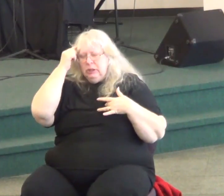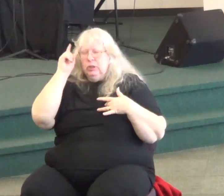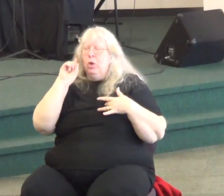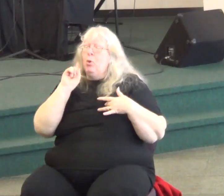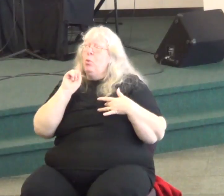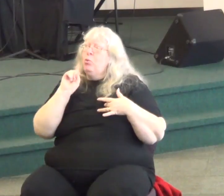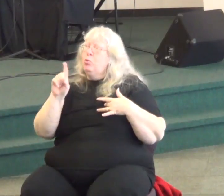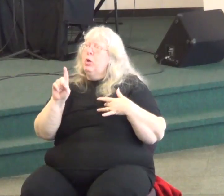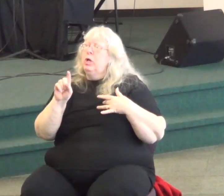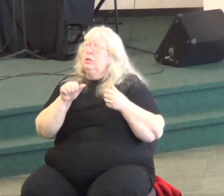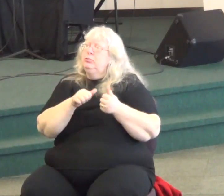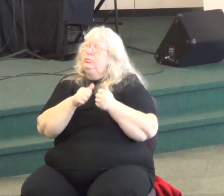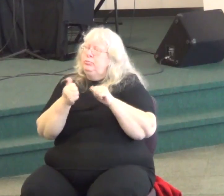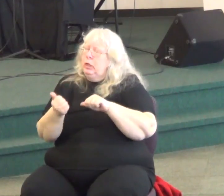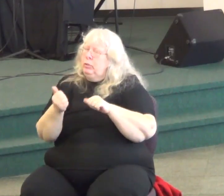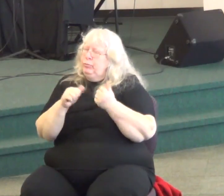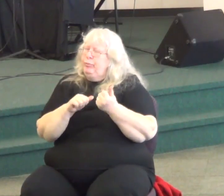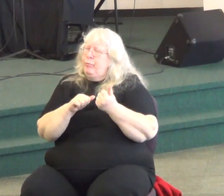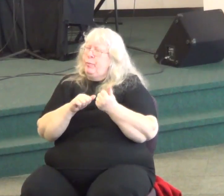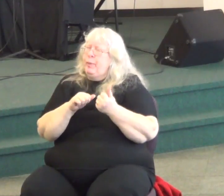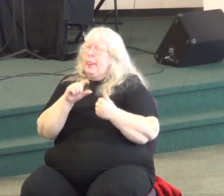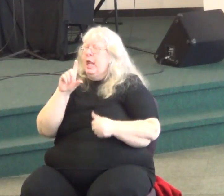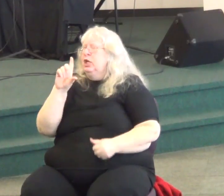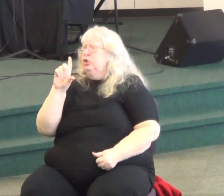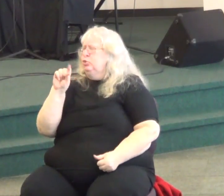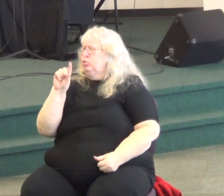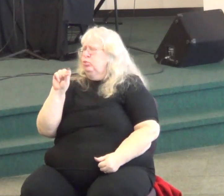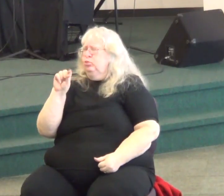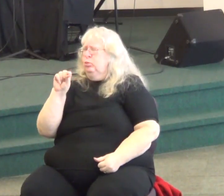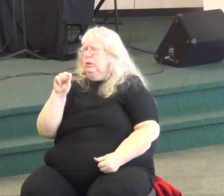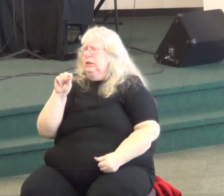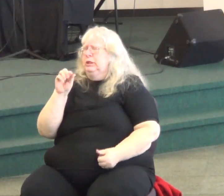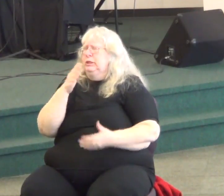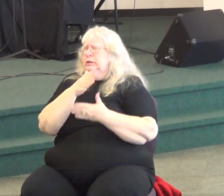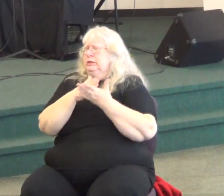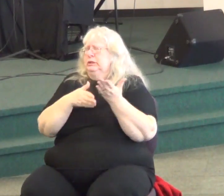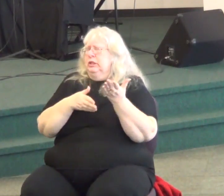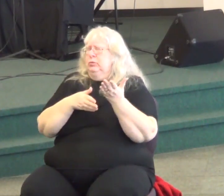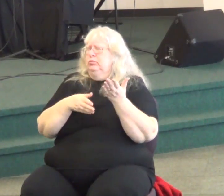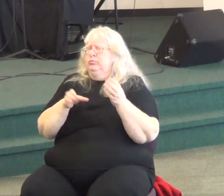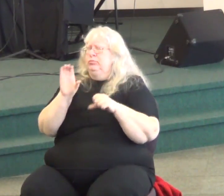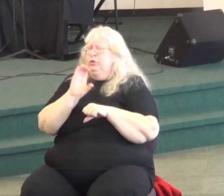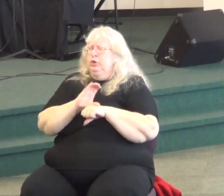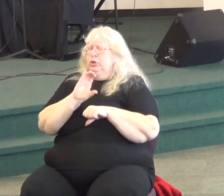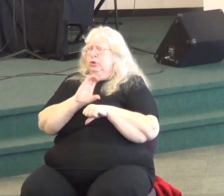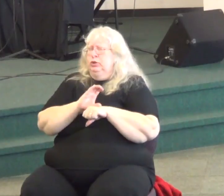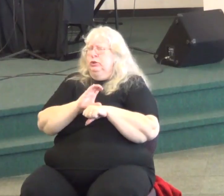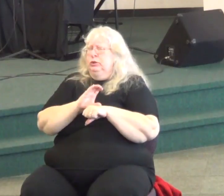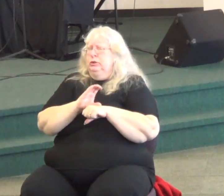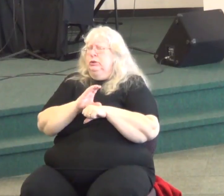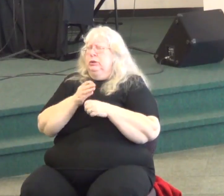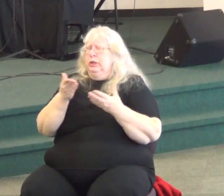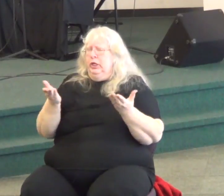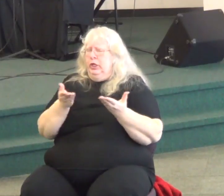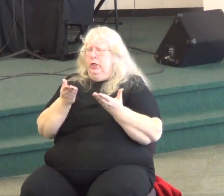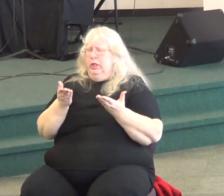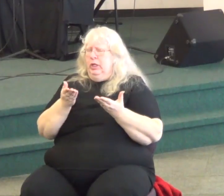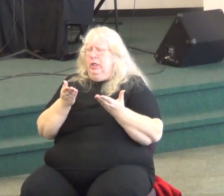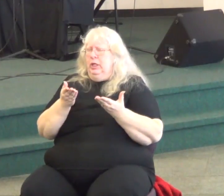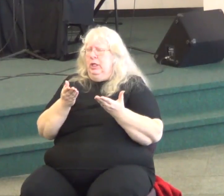20 some churches in Kendallville, and they need to hear that message, because there are very few of